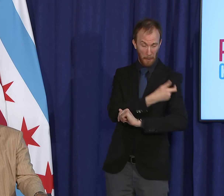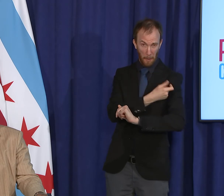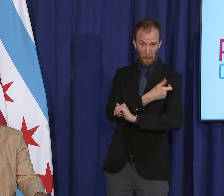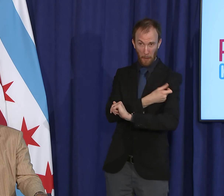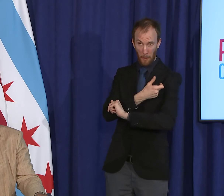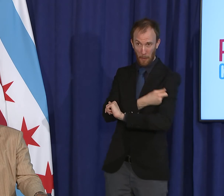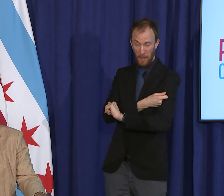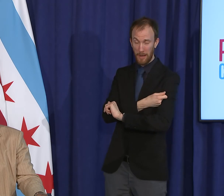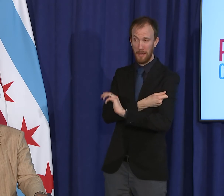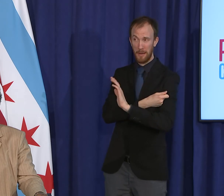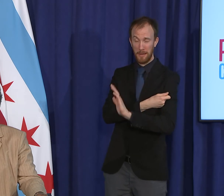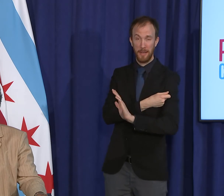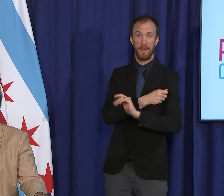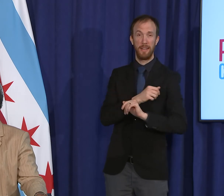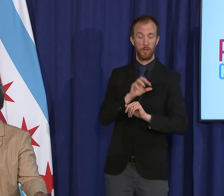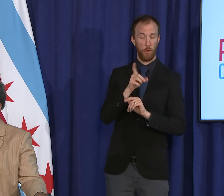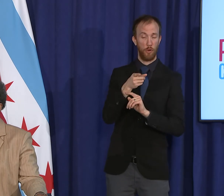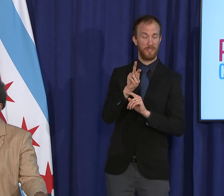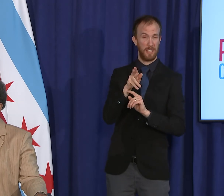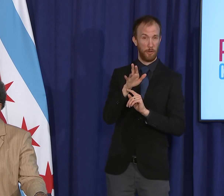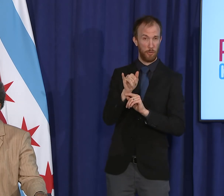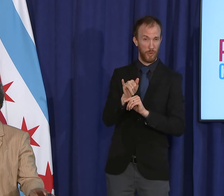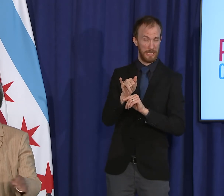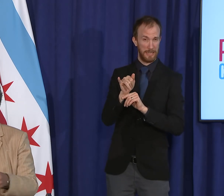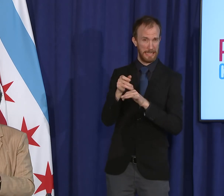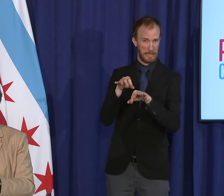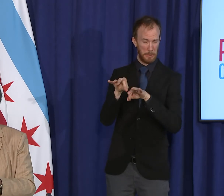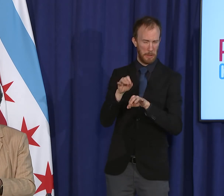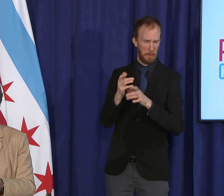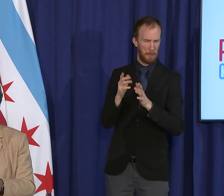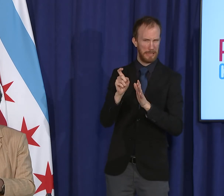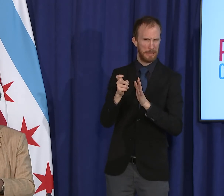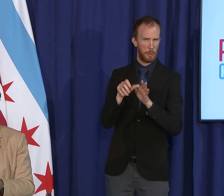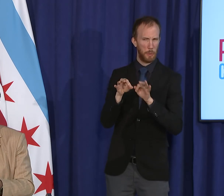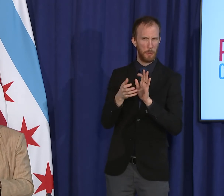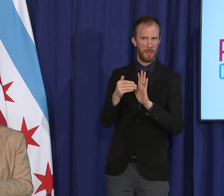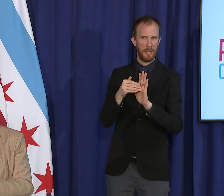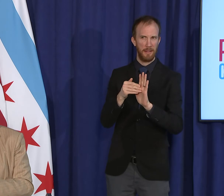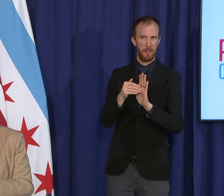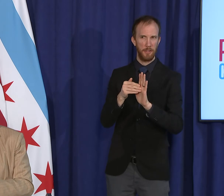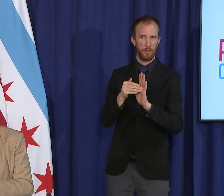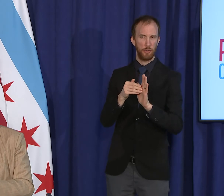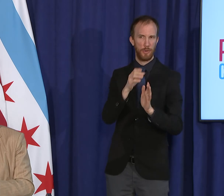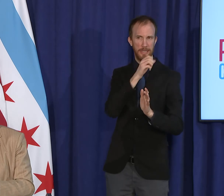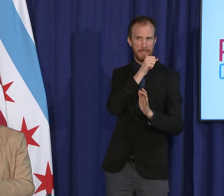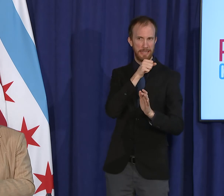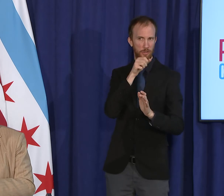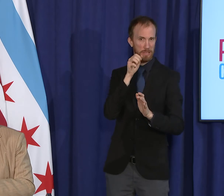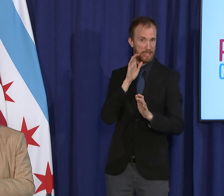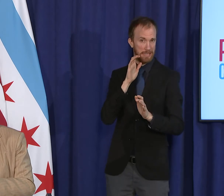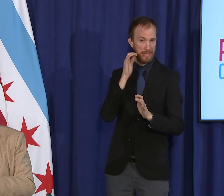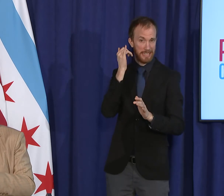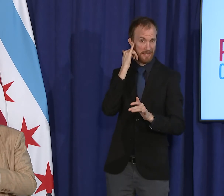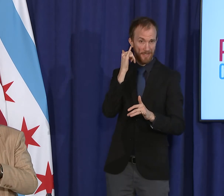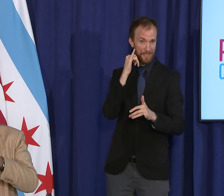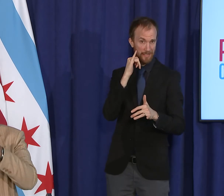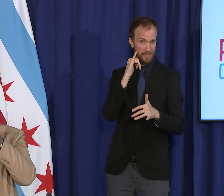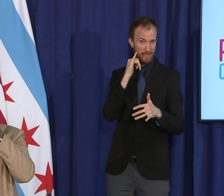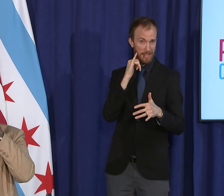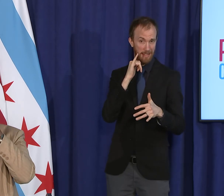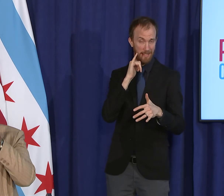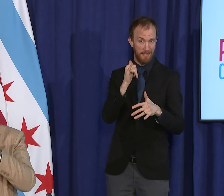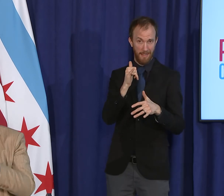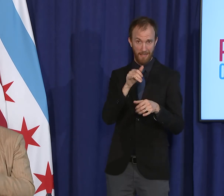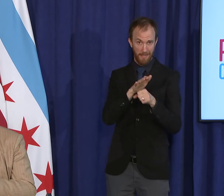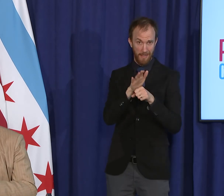but if you could explain it again about, okay, so seniors don't, not enough seniors, but you've got shots to give. How about other people? What should they